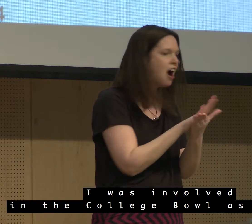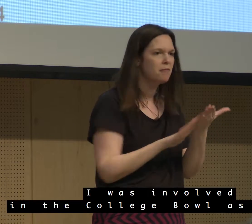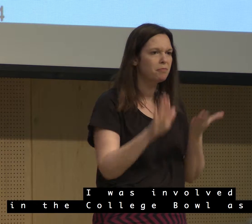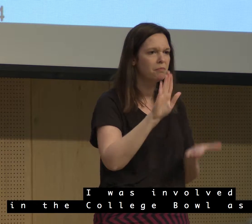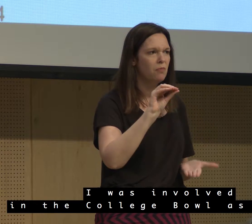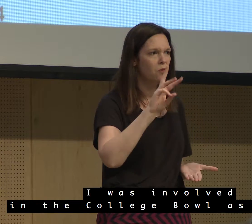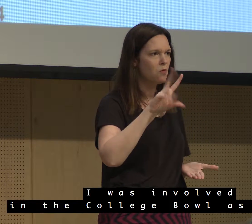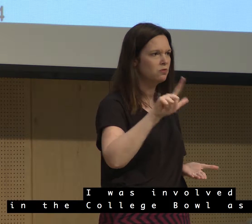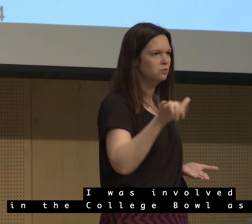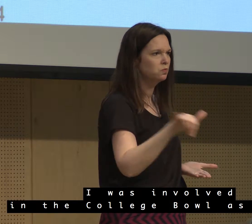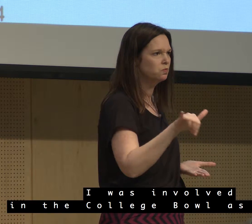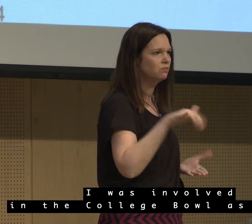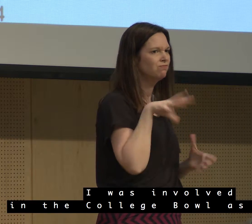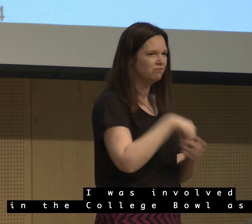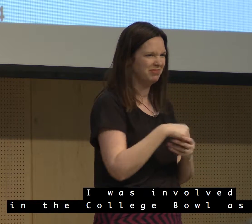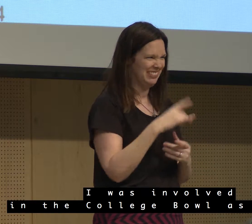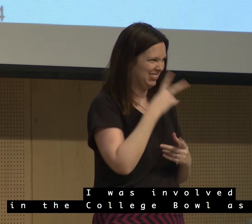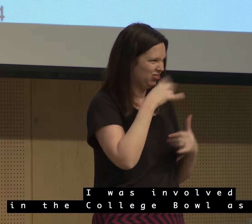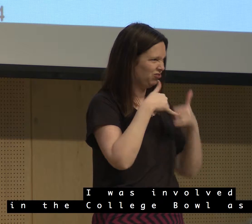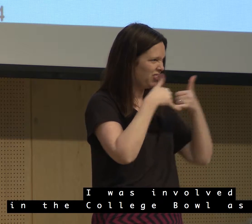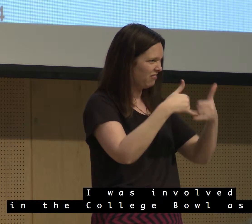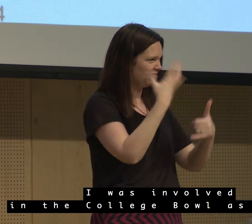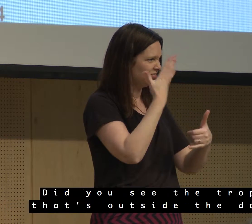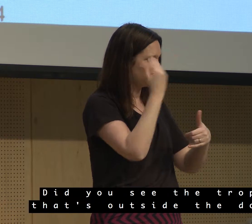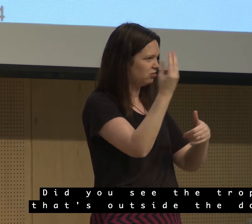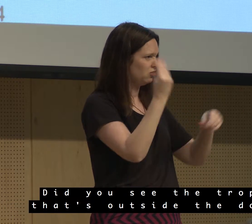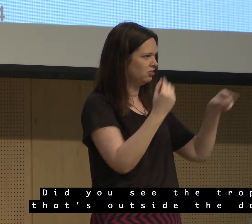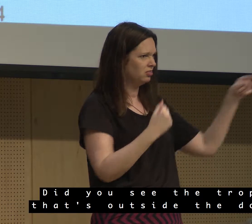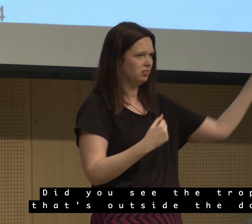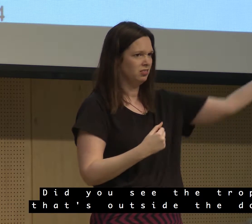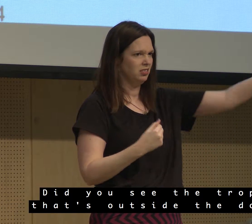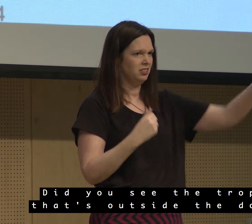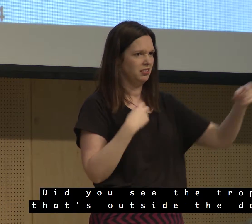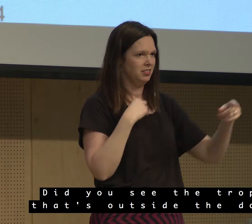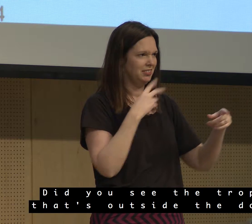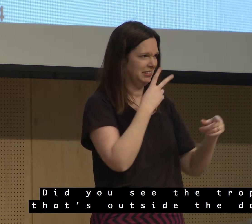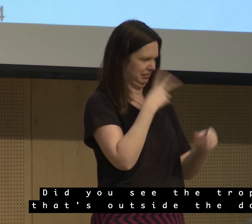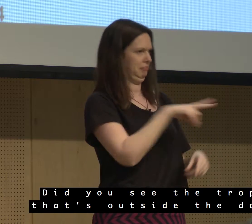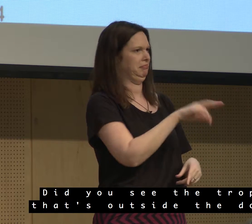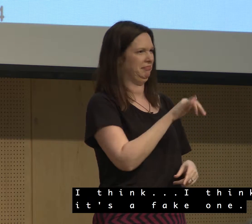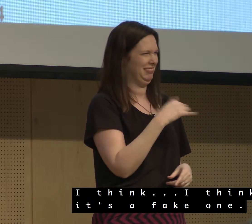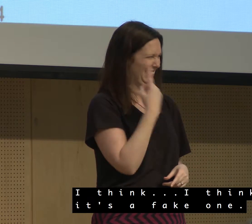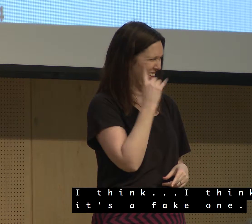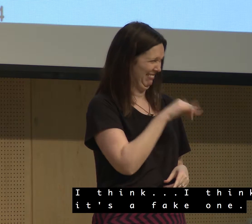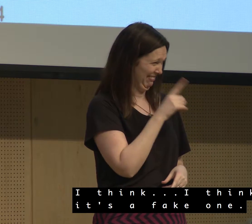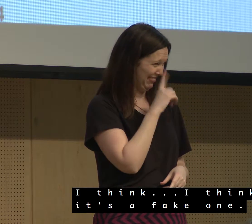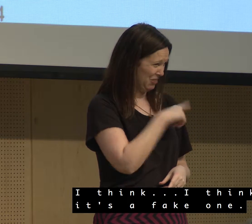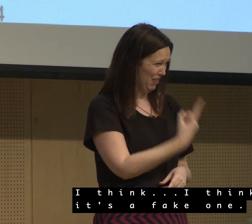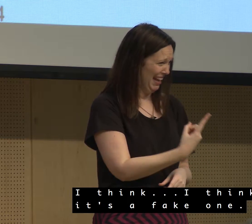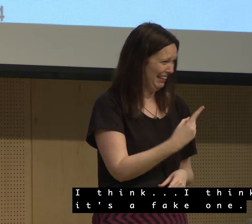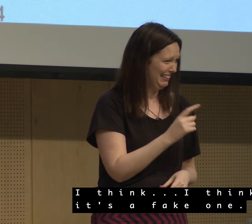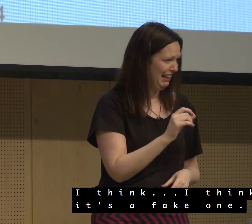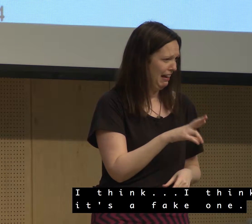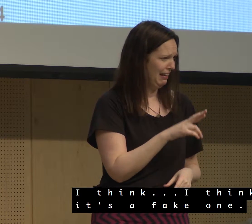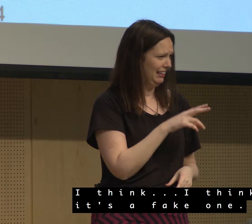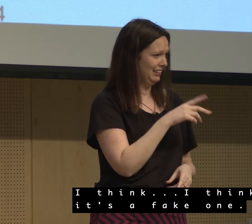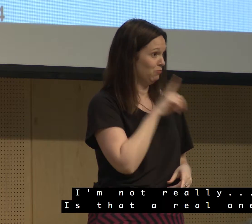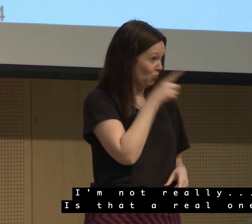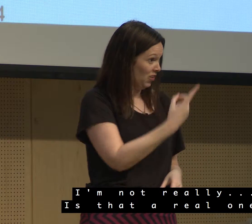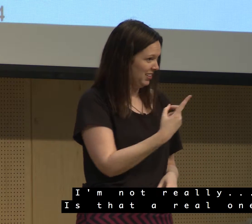I was involved in the College Bowl as well. You see the trophy that's outside the door. I think it's a fake one. I'm not really